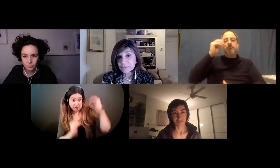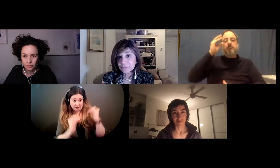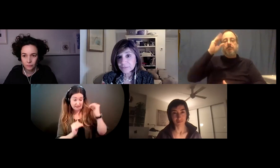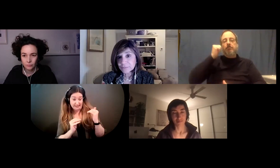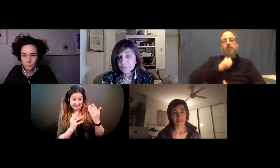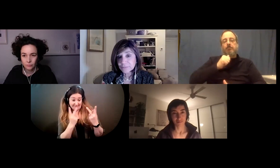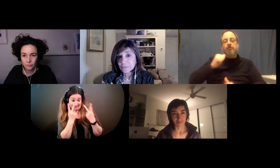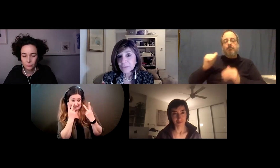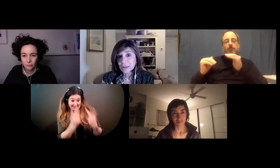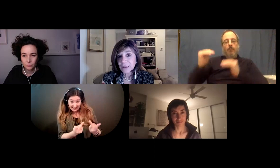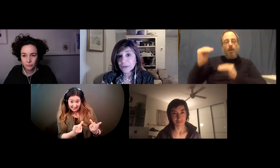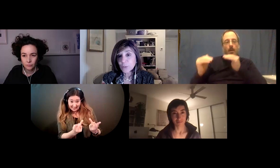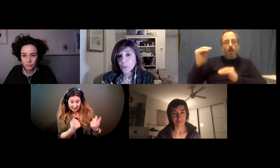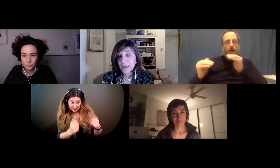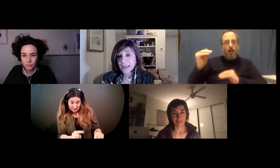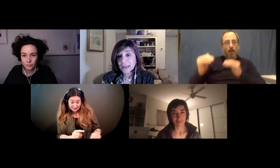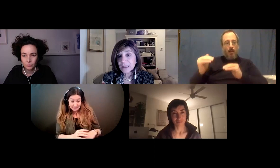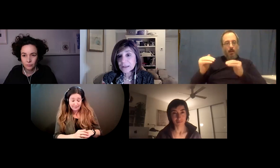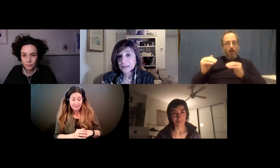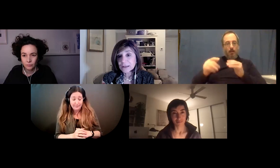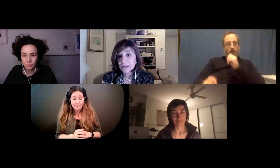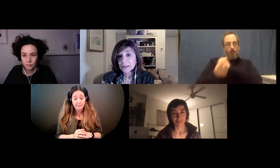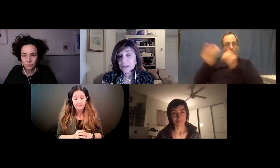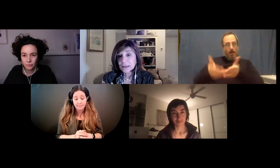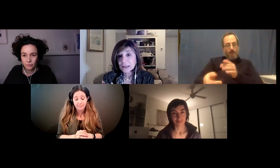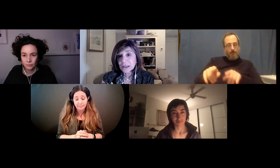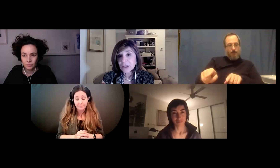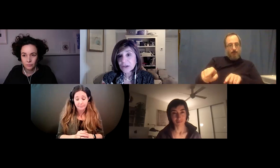itself in a way